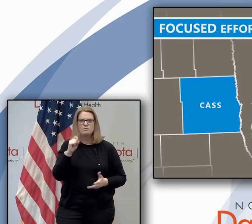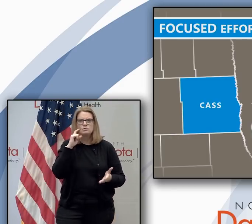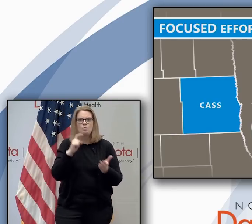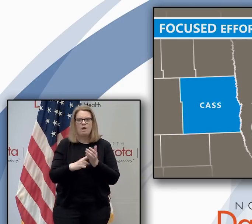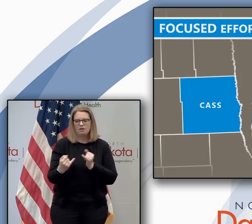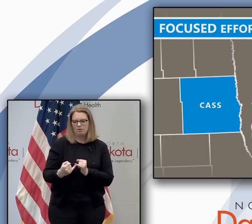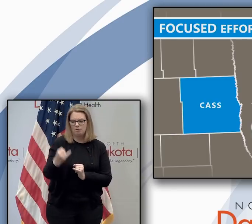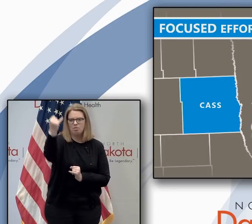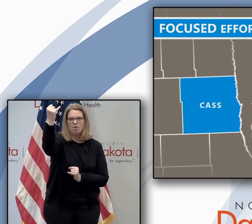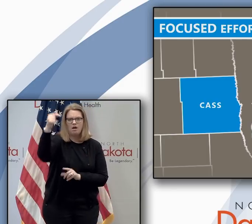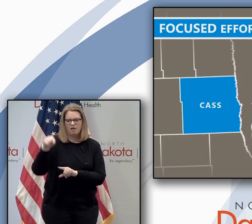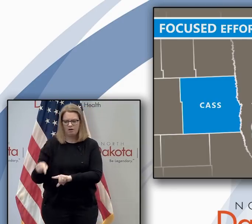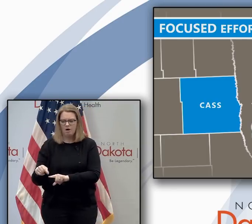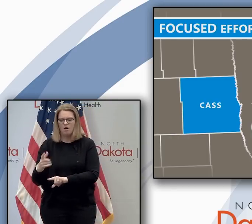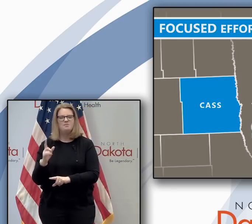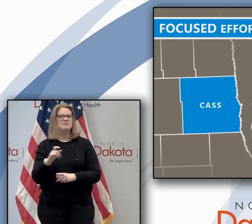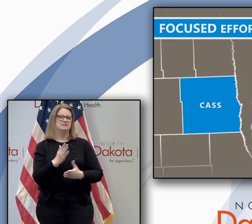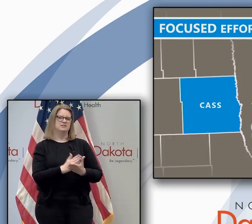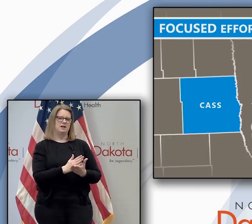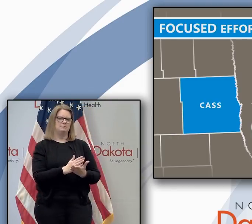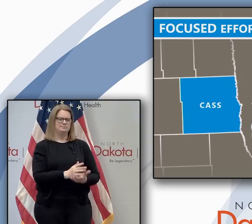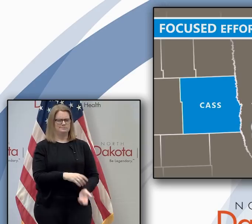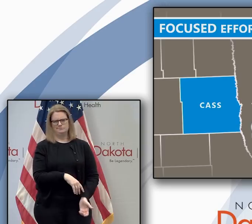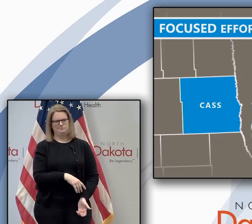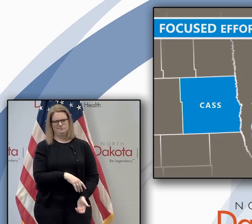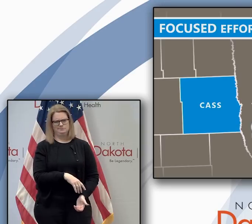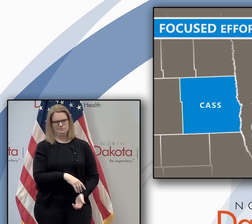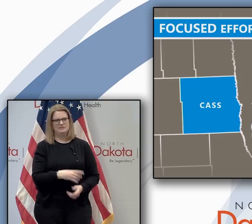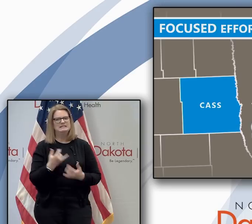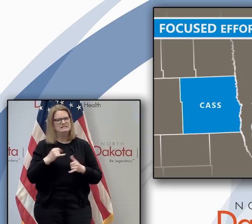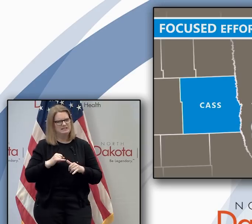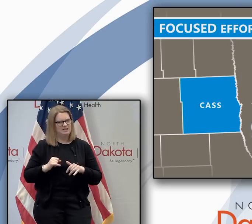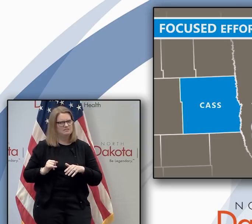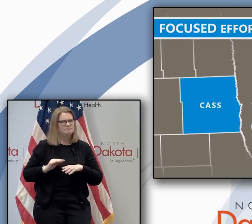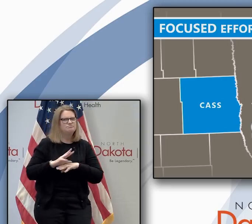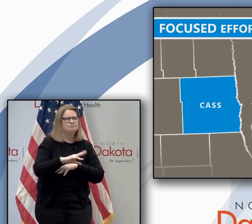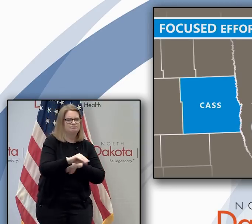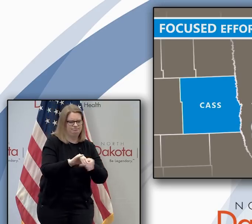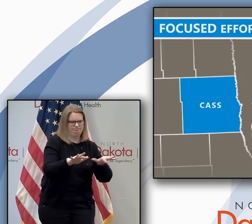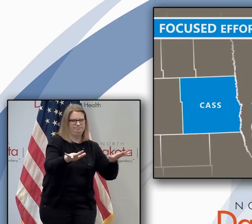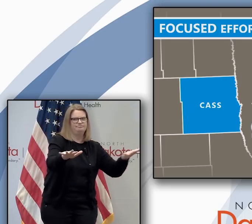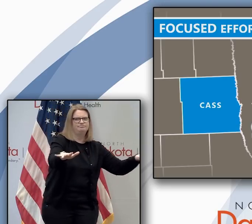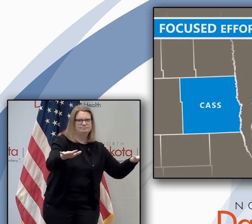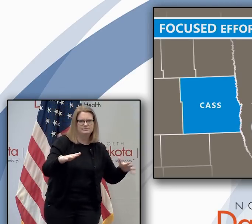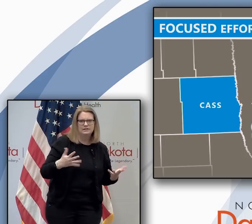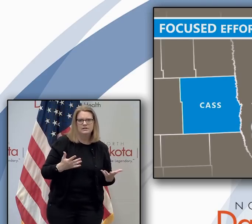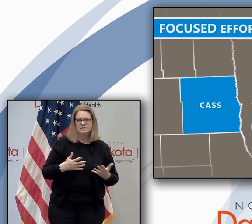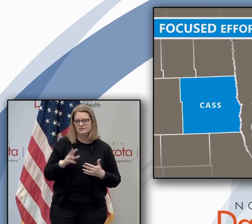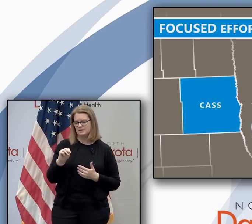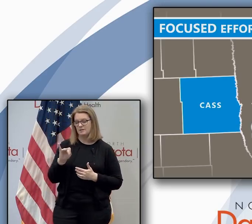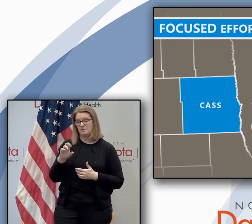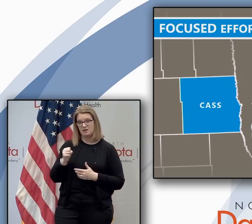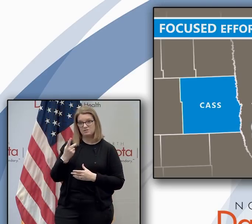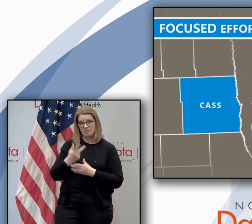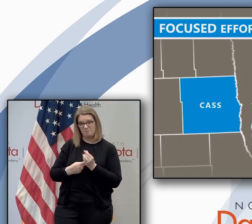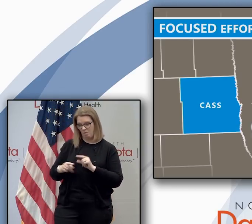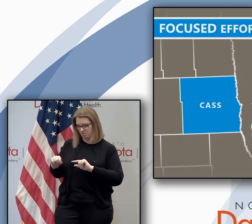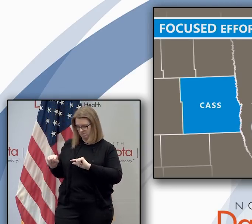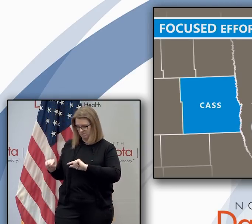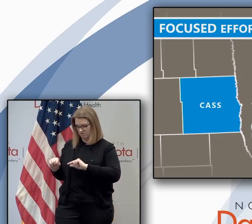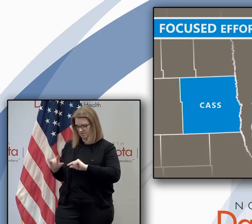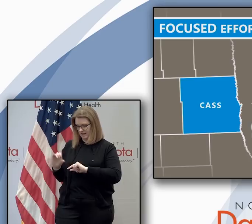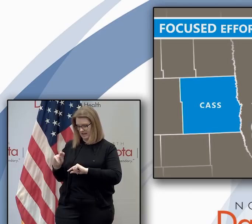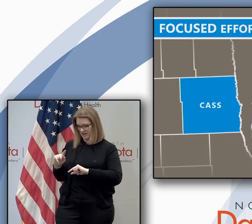border when it's in a metro area, so we have to have a coordinated approach. So again, thanks for everybody, the mayors on both sides of the river in